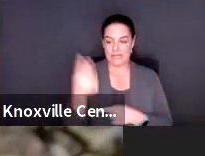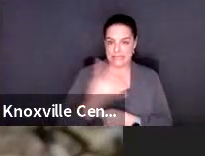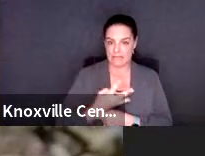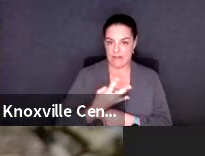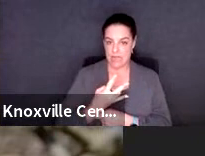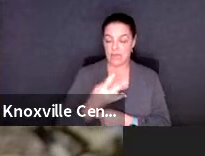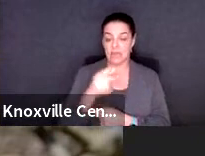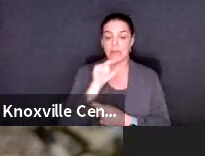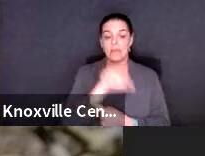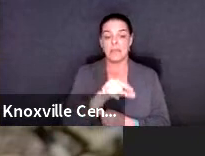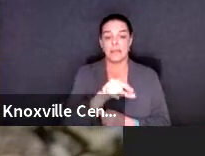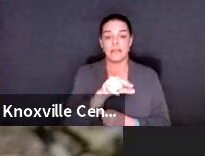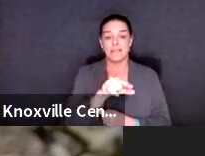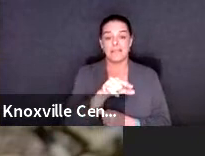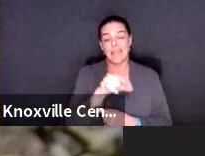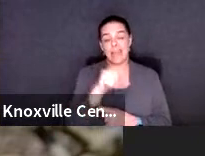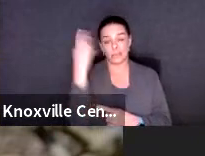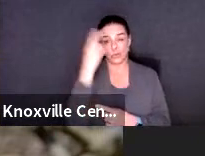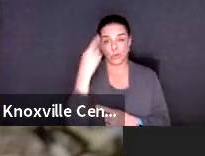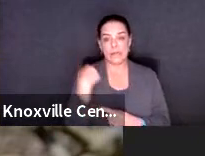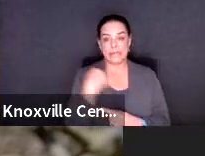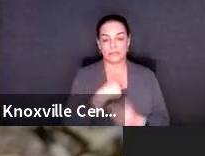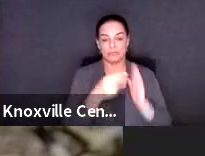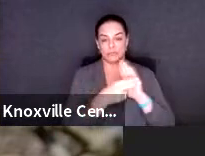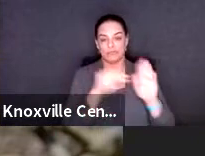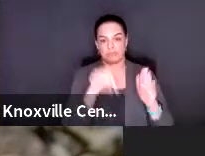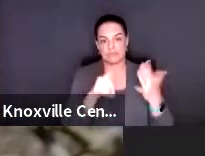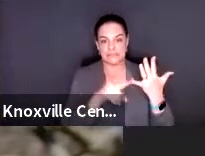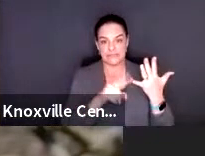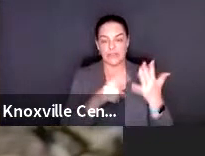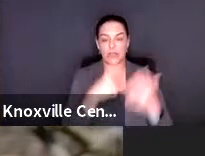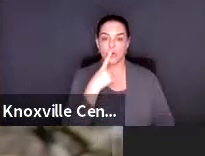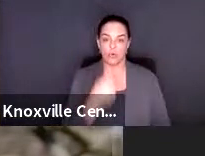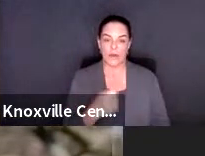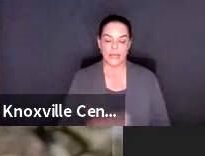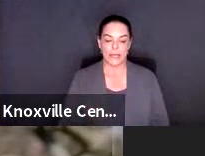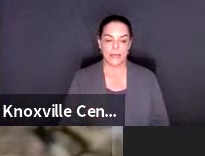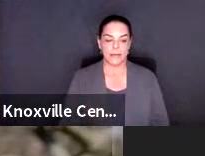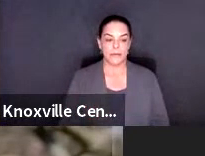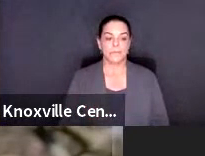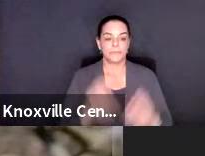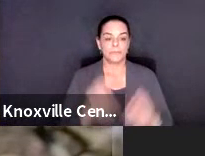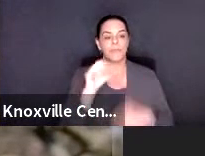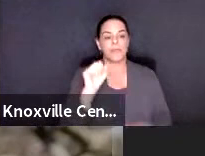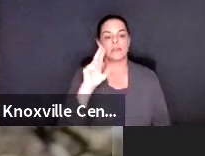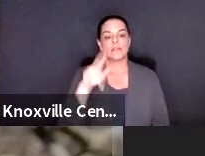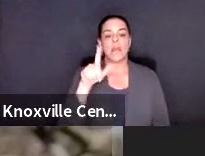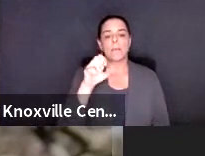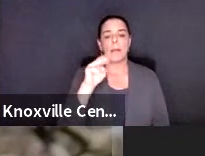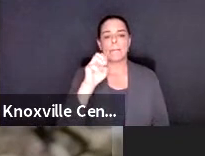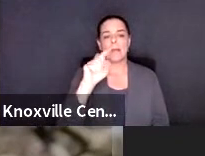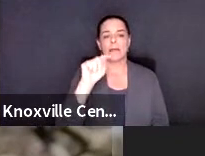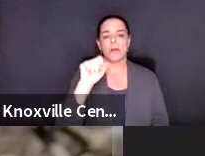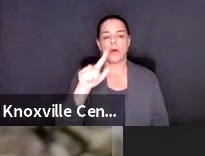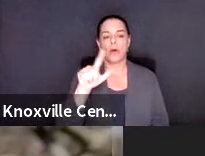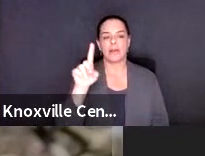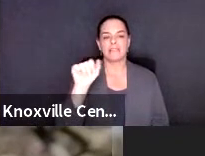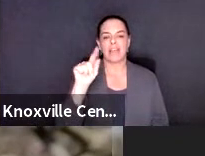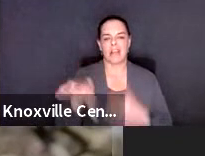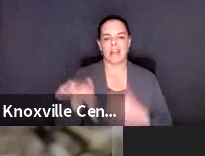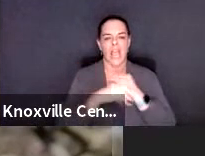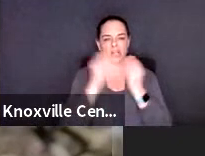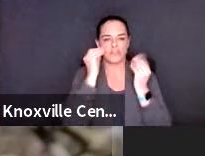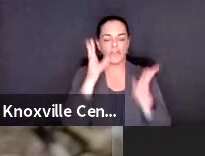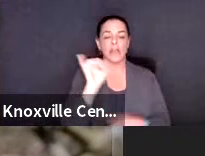available leads us to represent this benchmark as red. Under our supplemental data section, the first chart shows